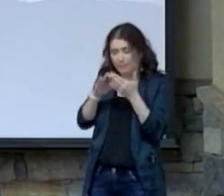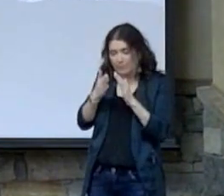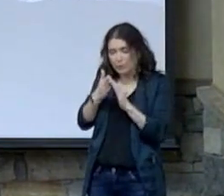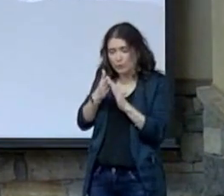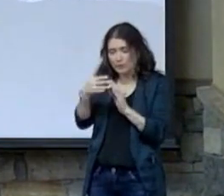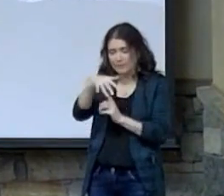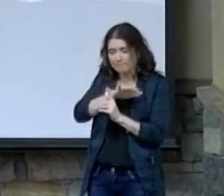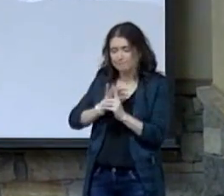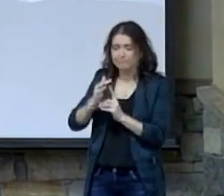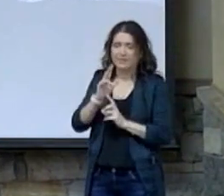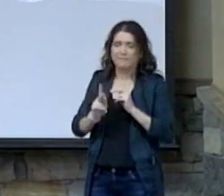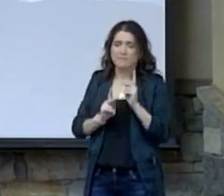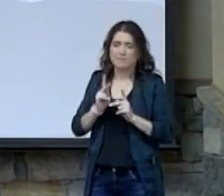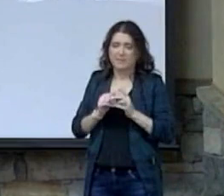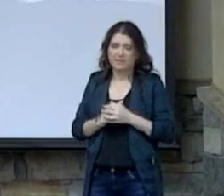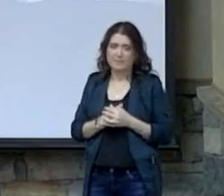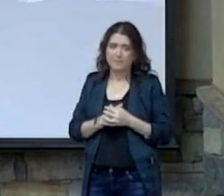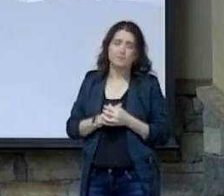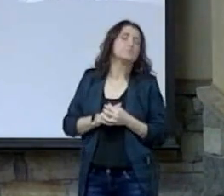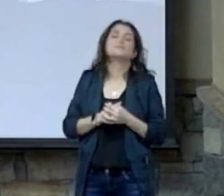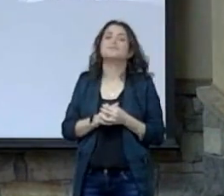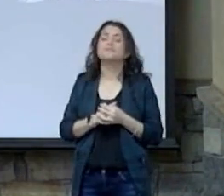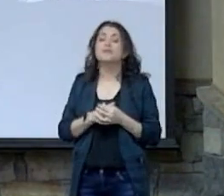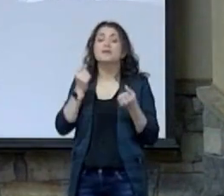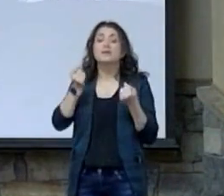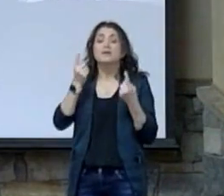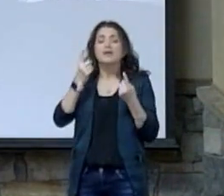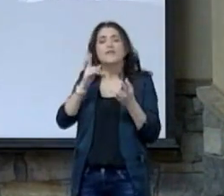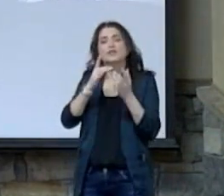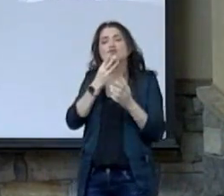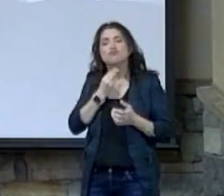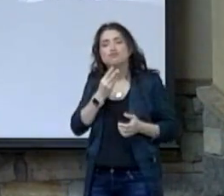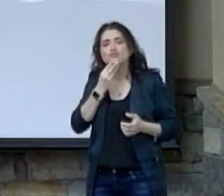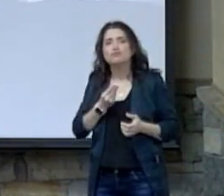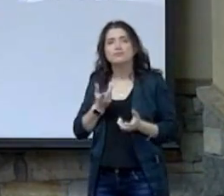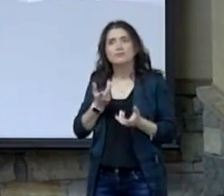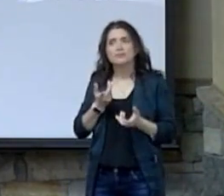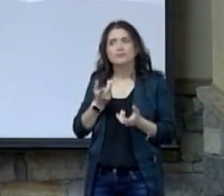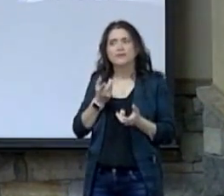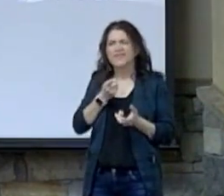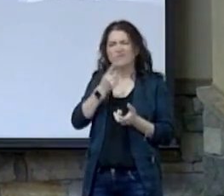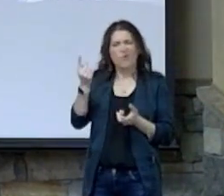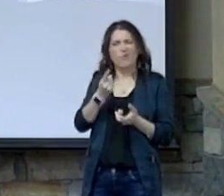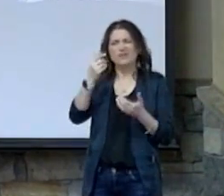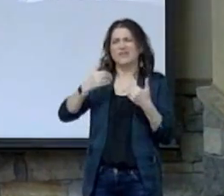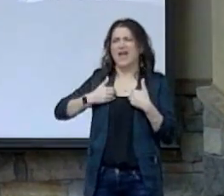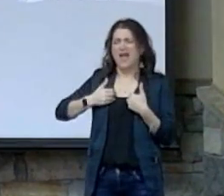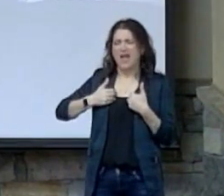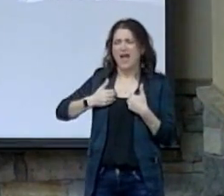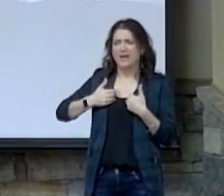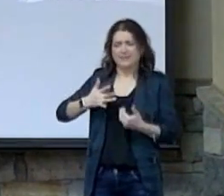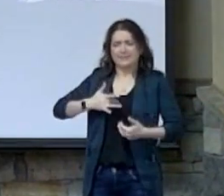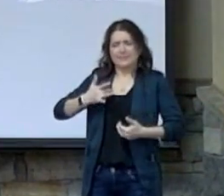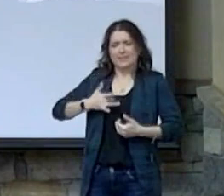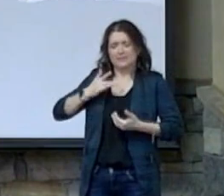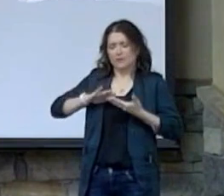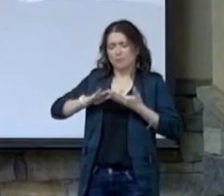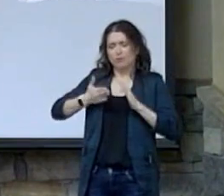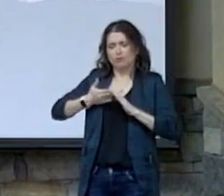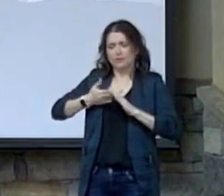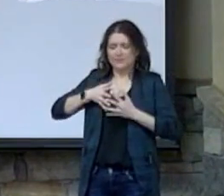of people, as his people. You see, the Jews, they had always had this sense of community as his